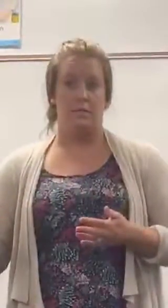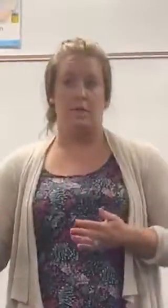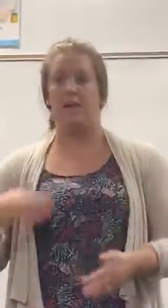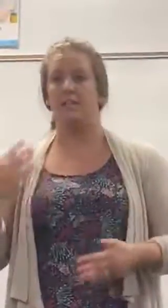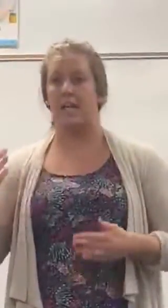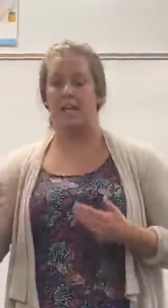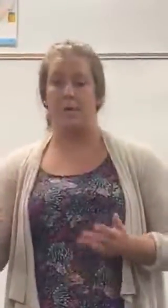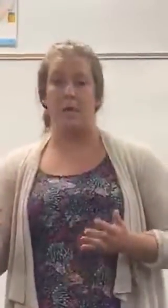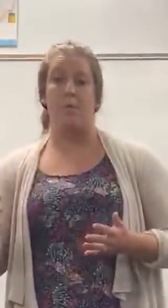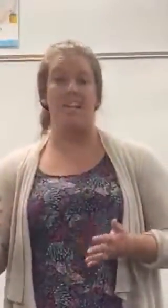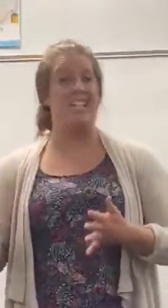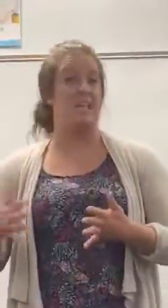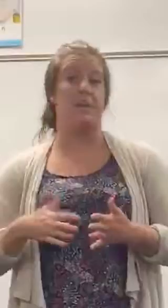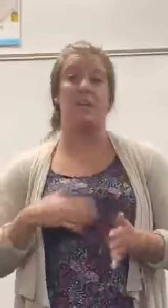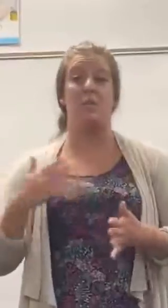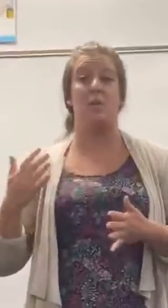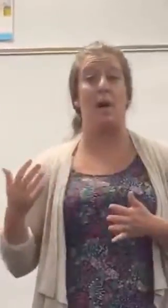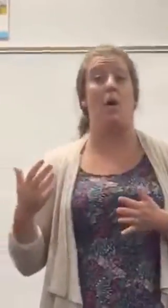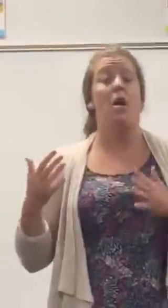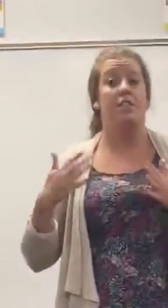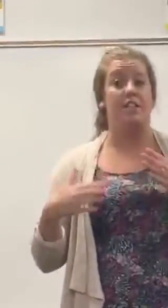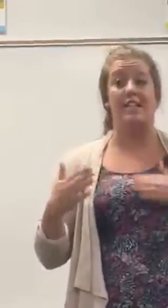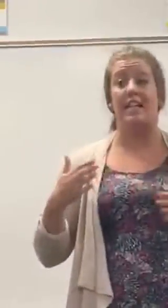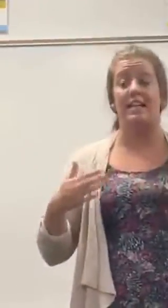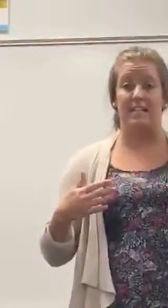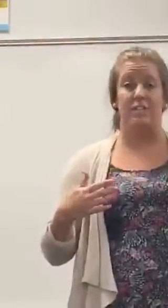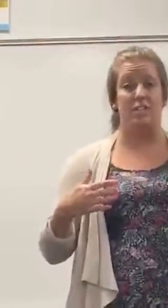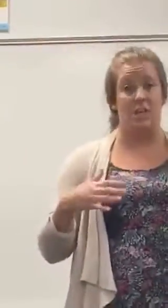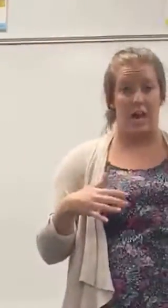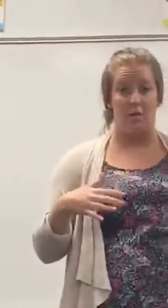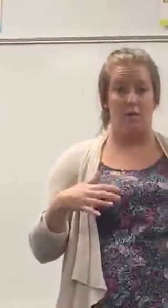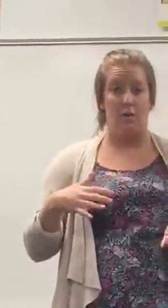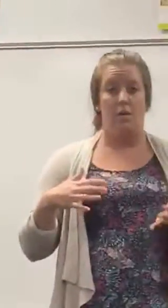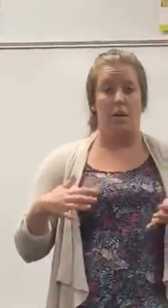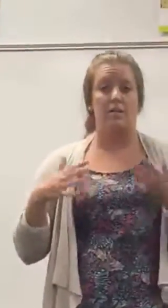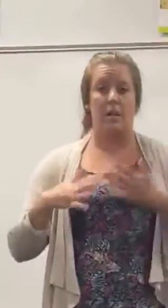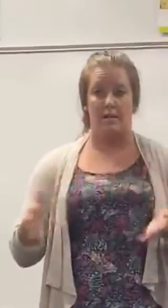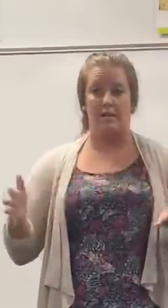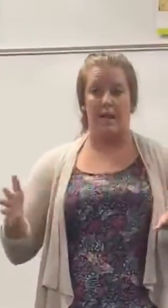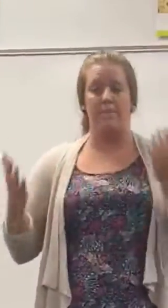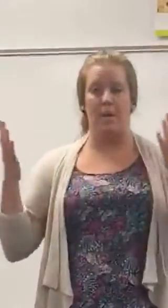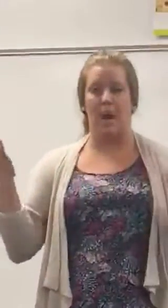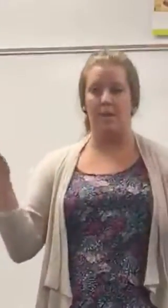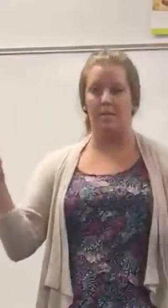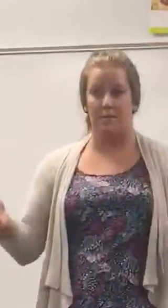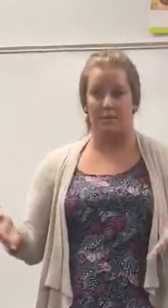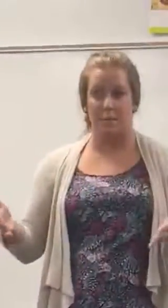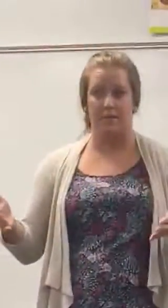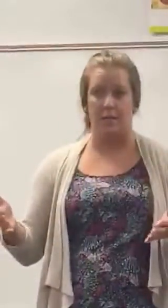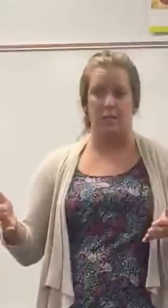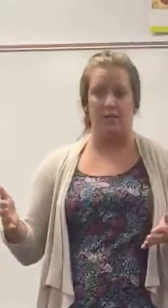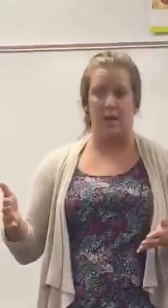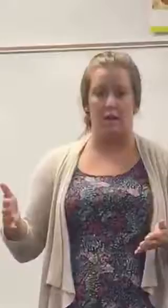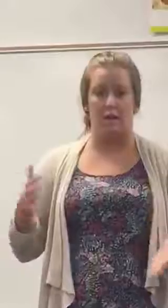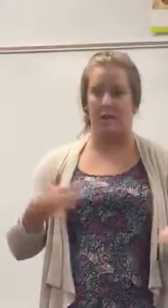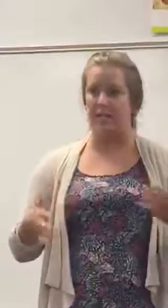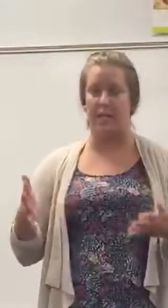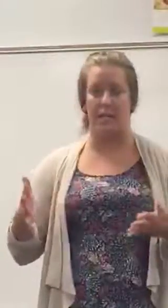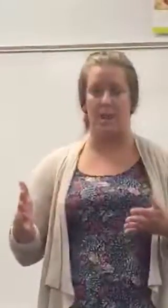okay, decide on your main points, and then I'm going to give you about 30 seconds each to share out. Okay, so at this time, go ahead and skim through your section of the article based on your